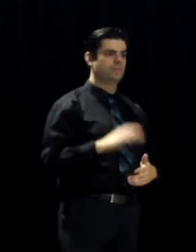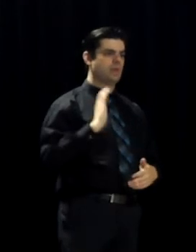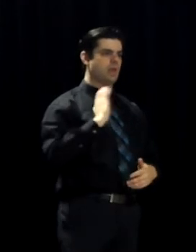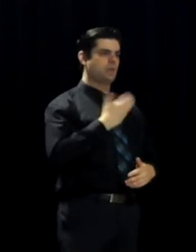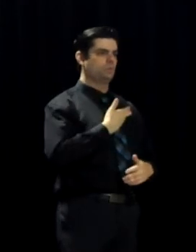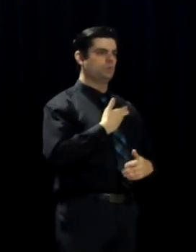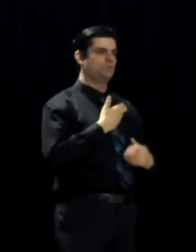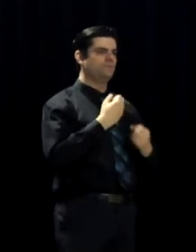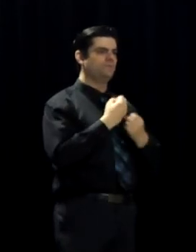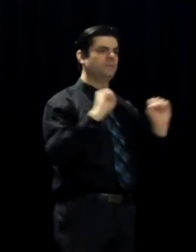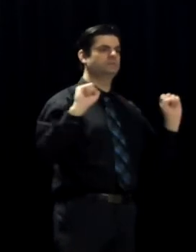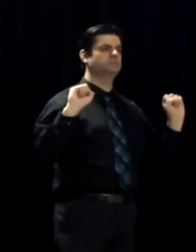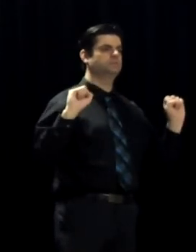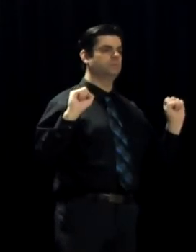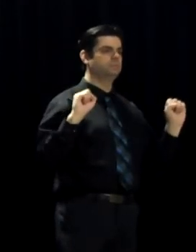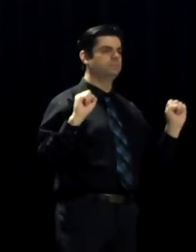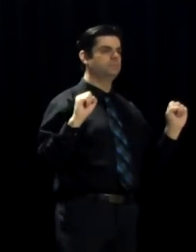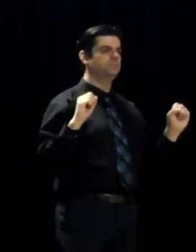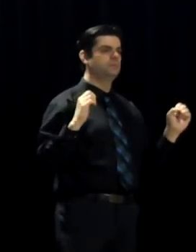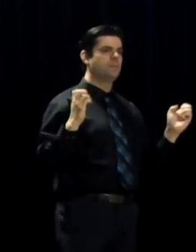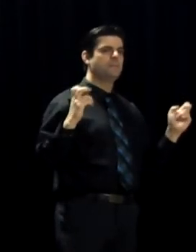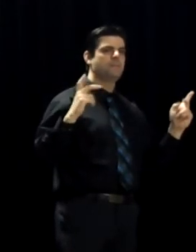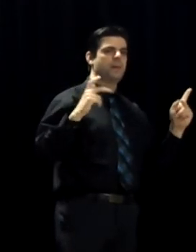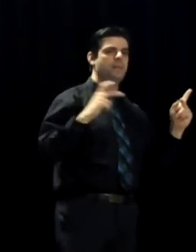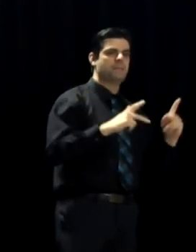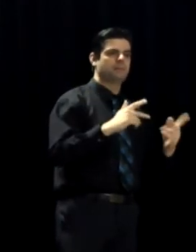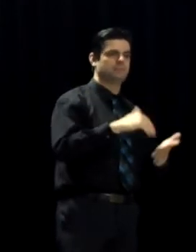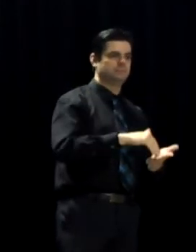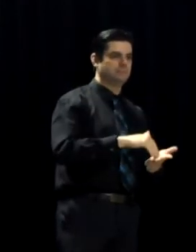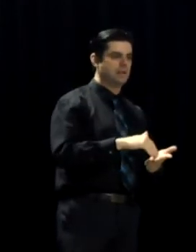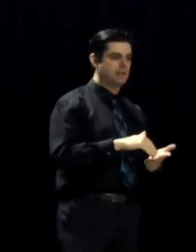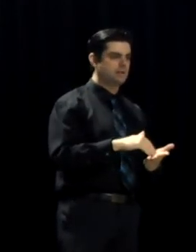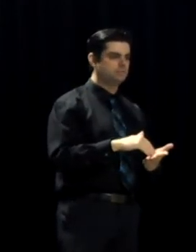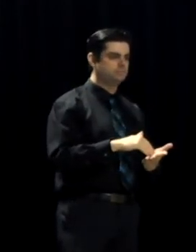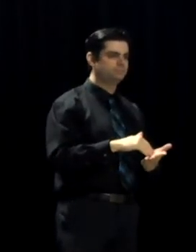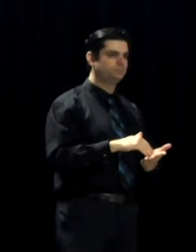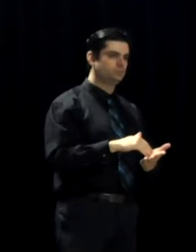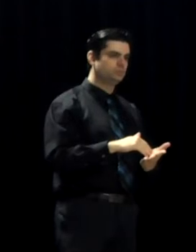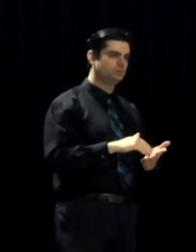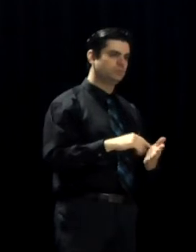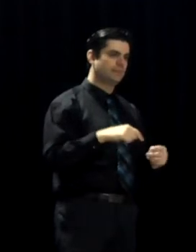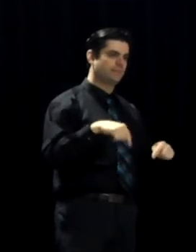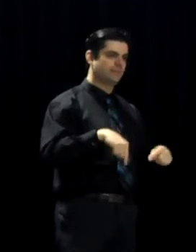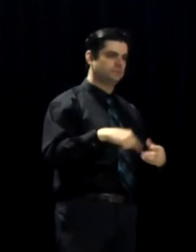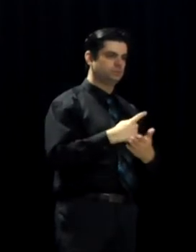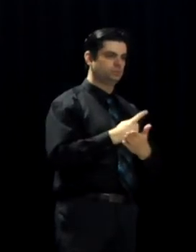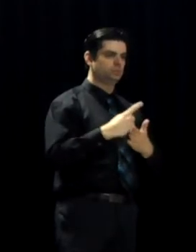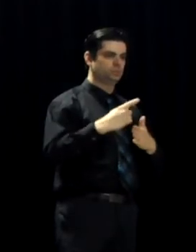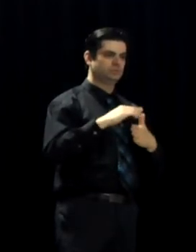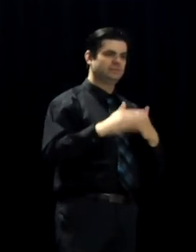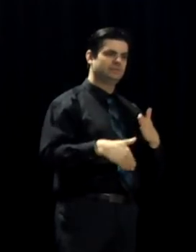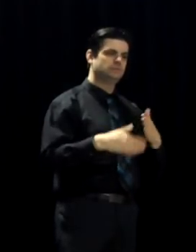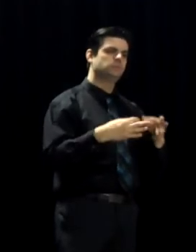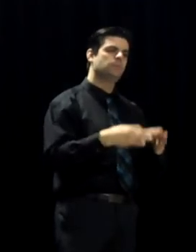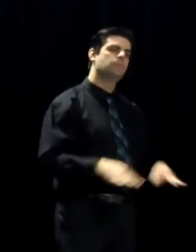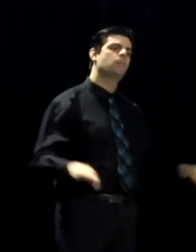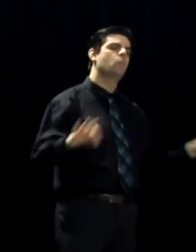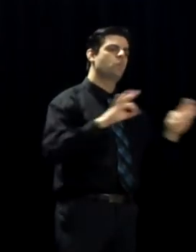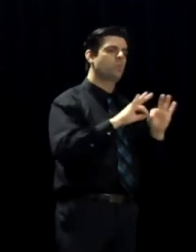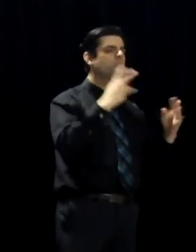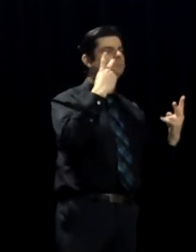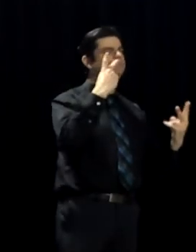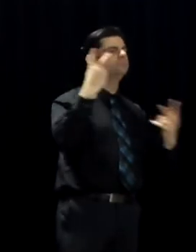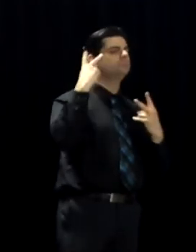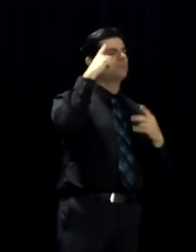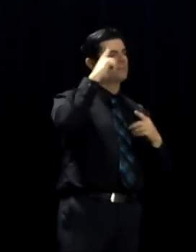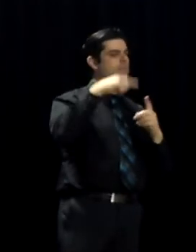limited for a short period of time. So I just think it's appropriate that on Memorial Day weekend, we think about everybody who's